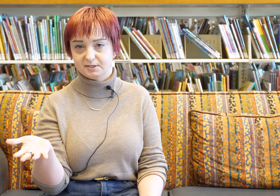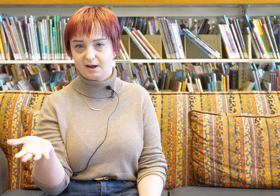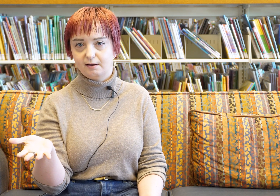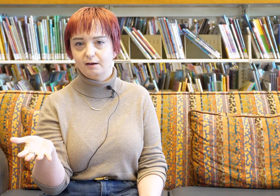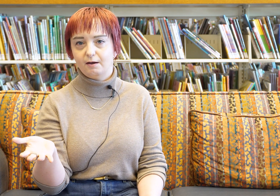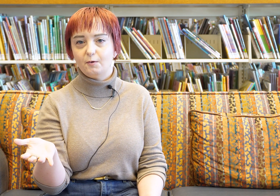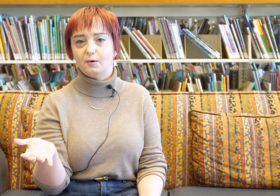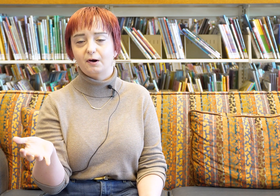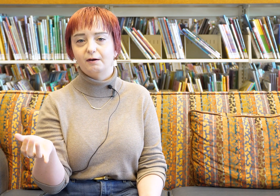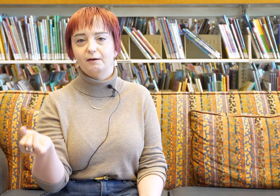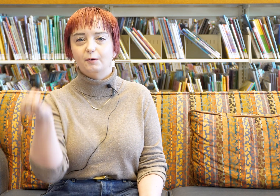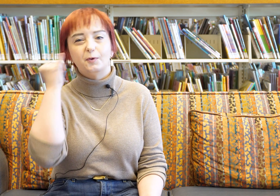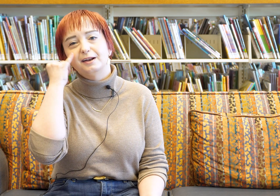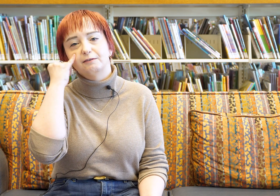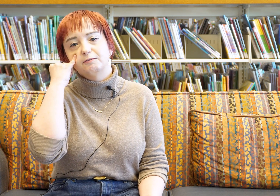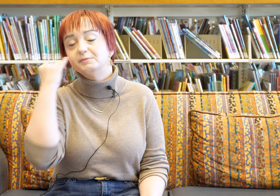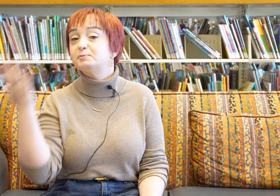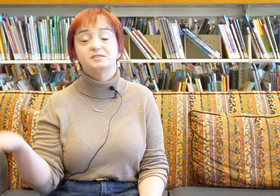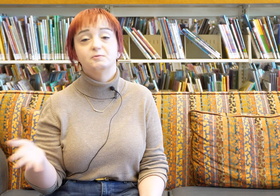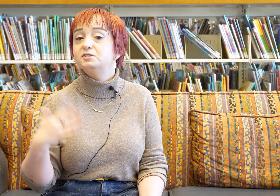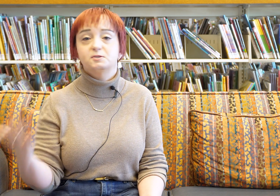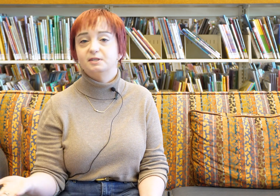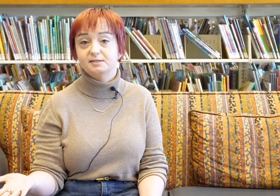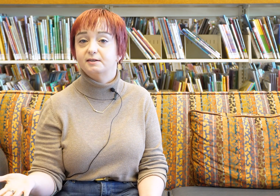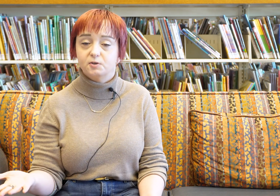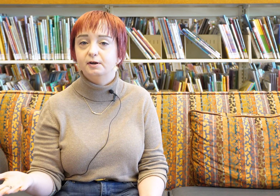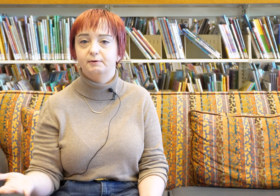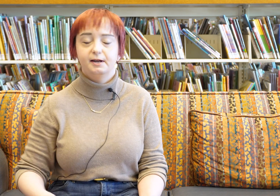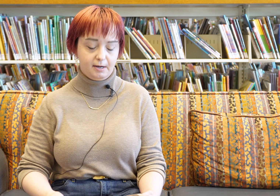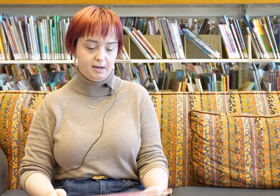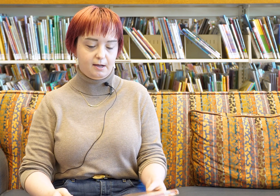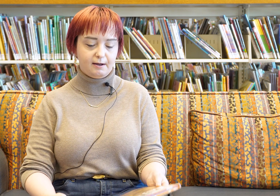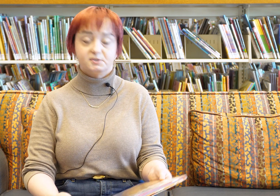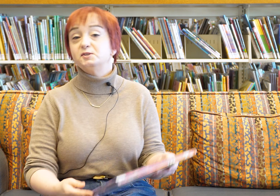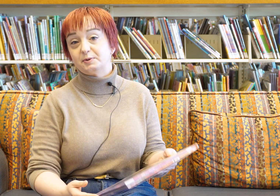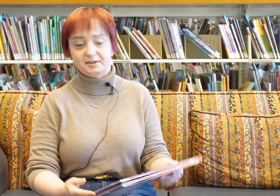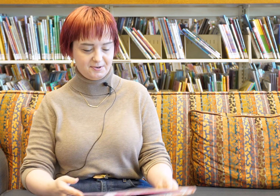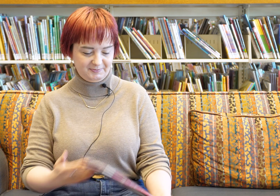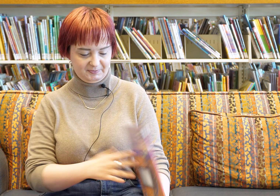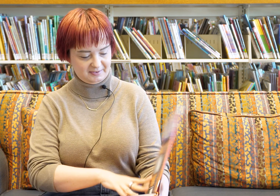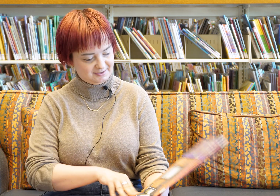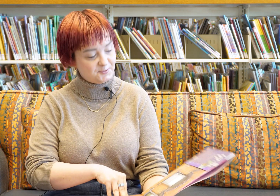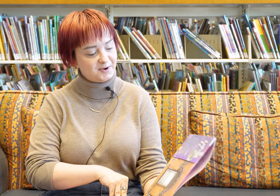day? Or what if Miss Brystan would just read the second story already? So that's what we're going to do. What